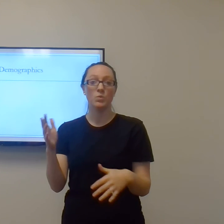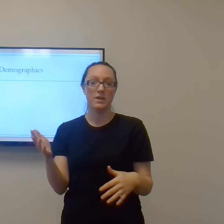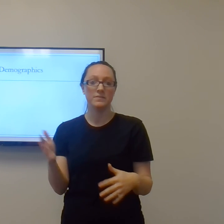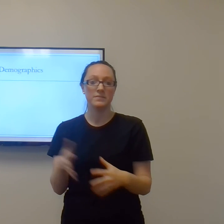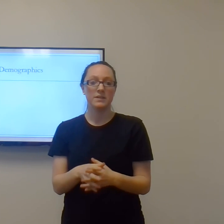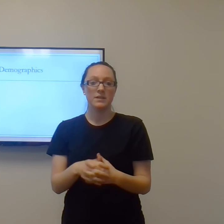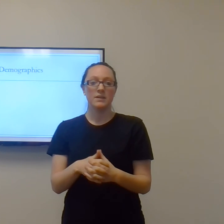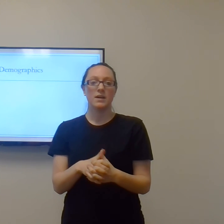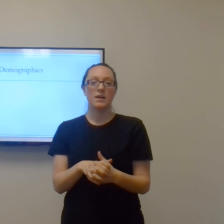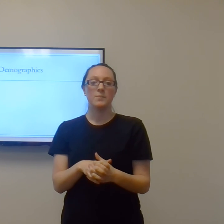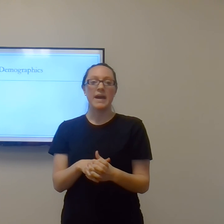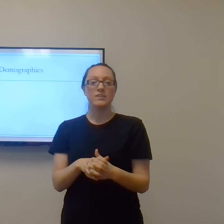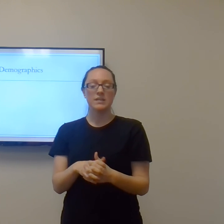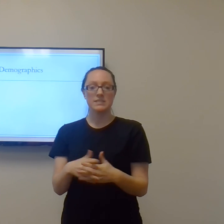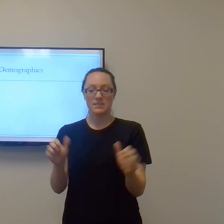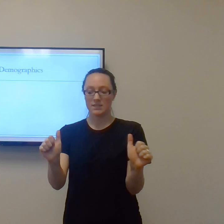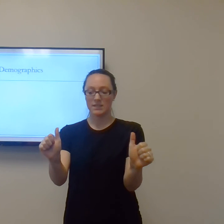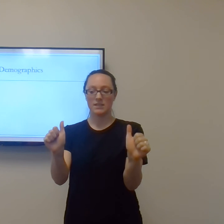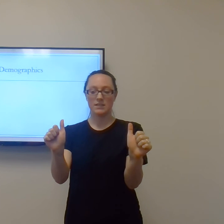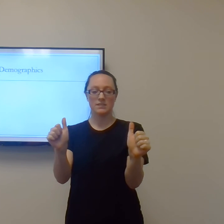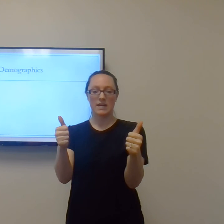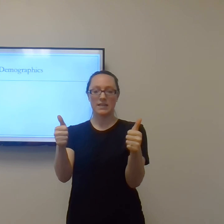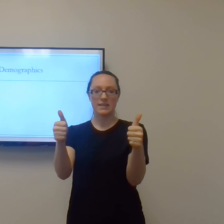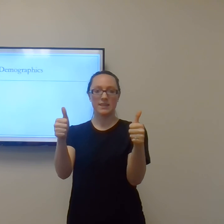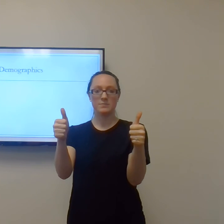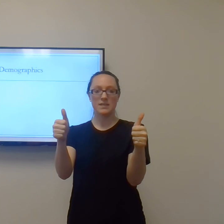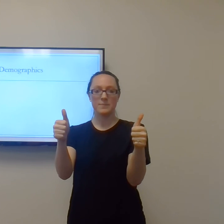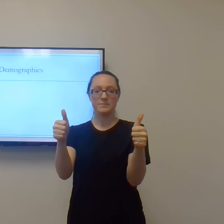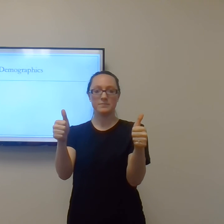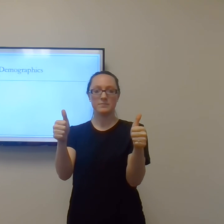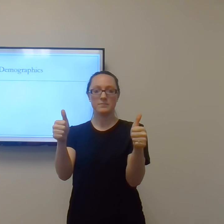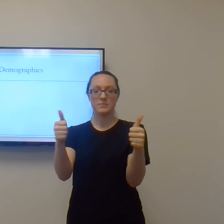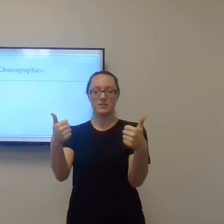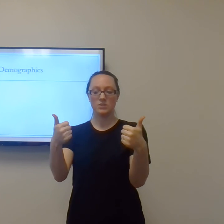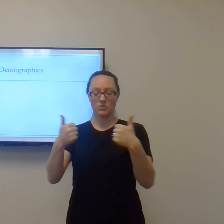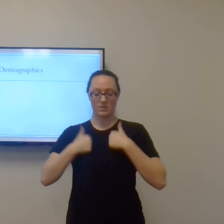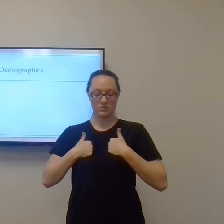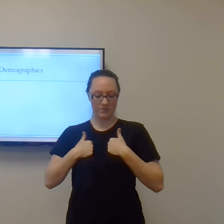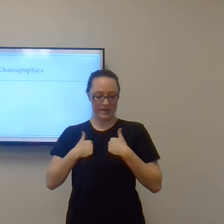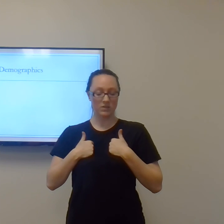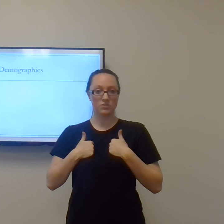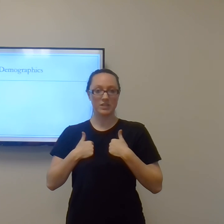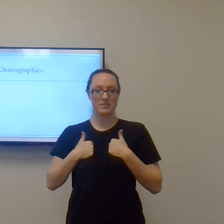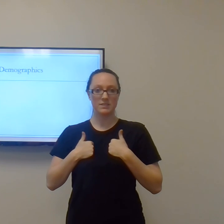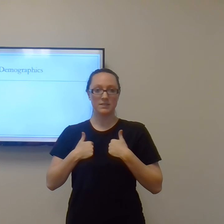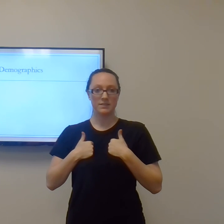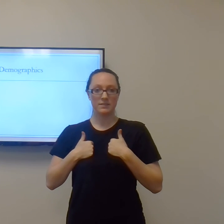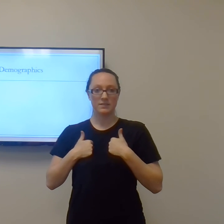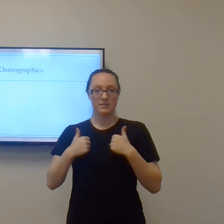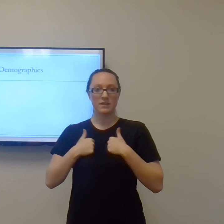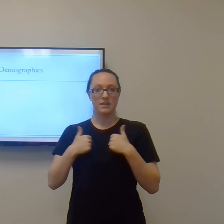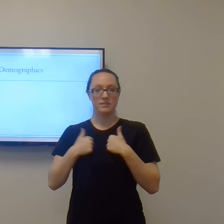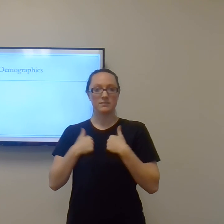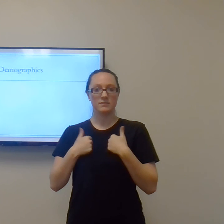enough. Address is kind of like the thumbs up, but you're going to flatten it on your chest and